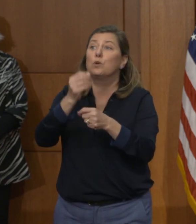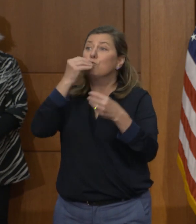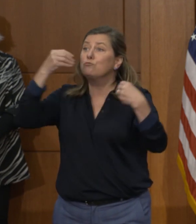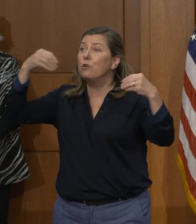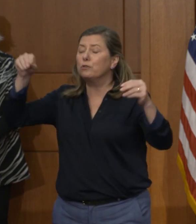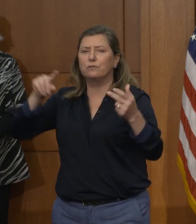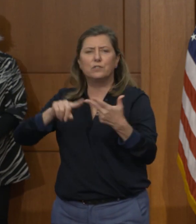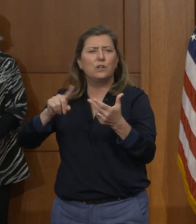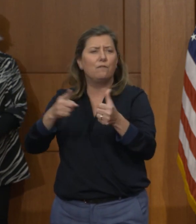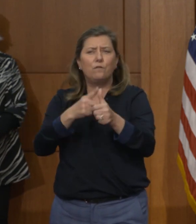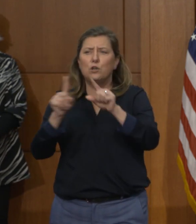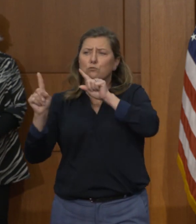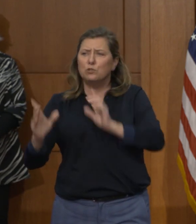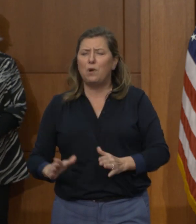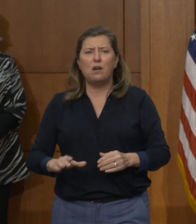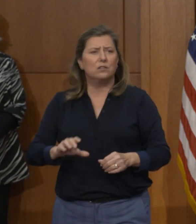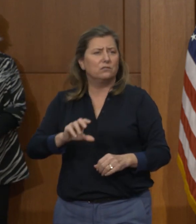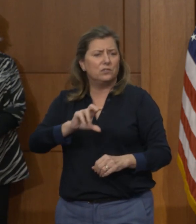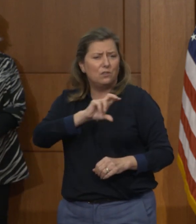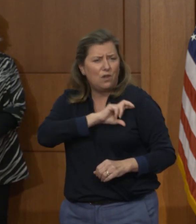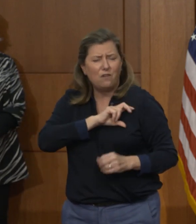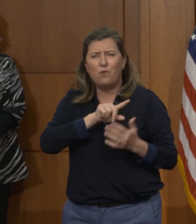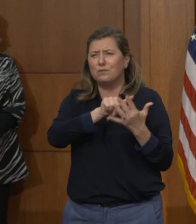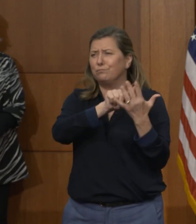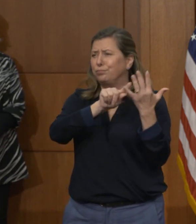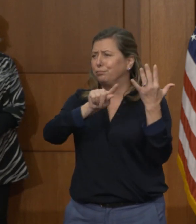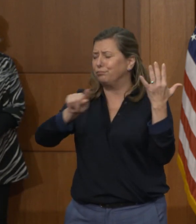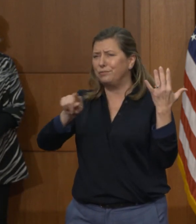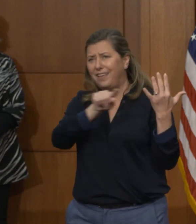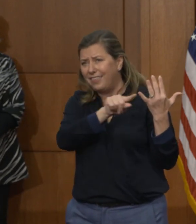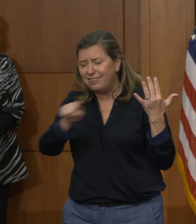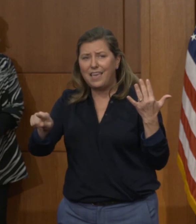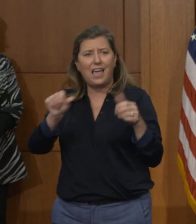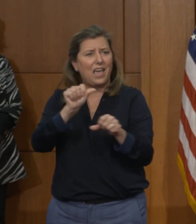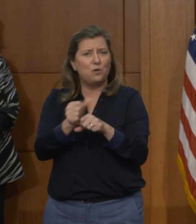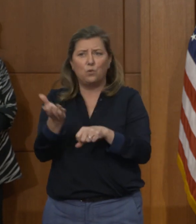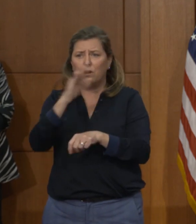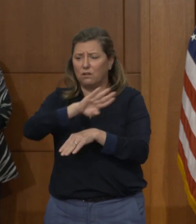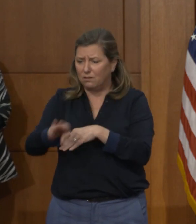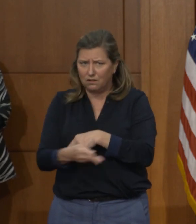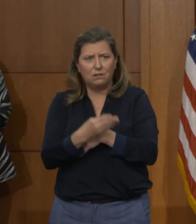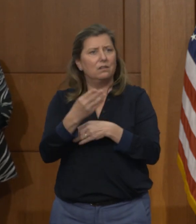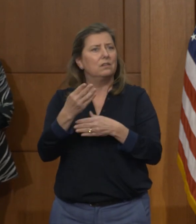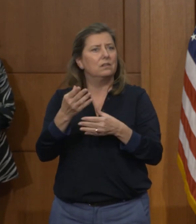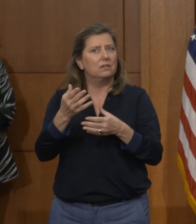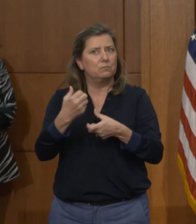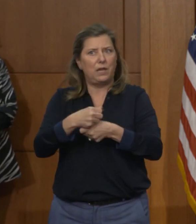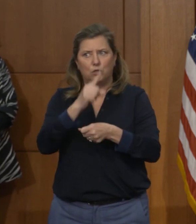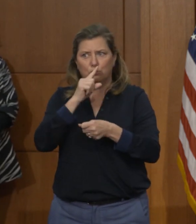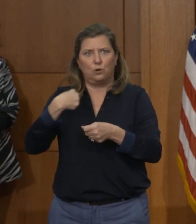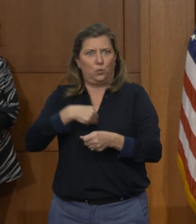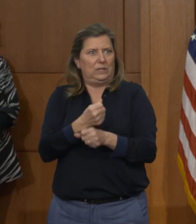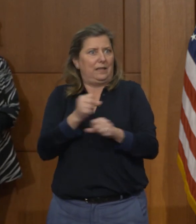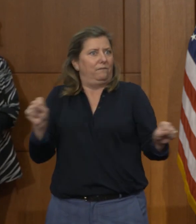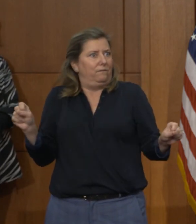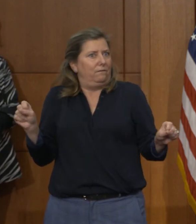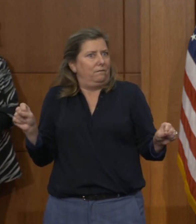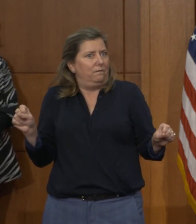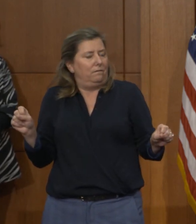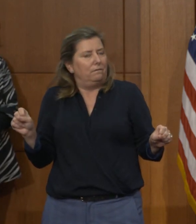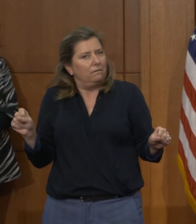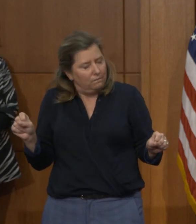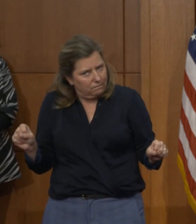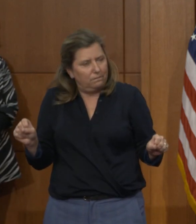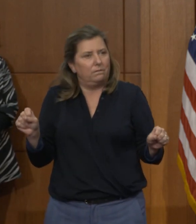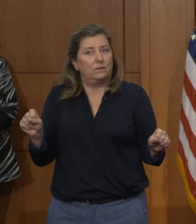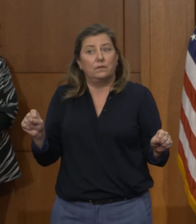first responders, our law enforcement agents that literally are working around the clock to keep Virginians safe. On